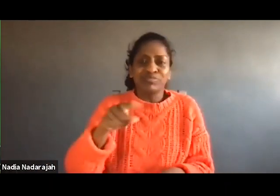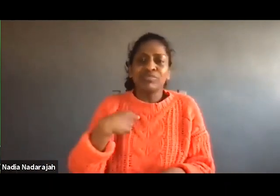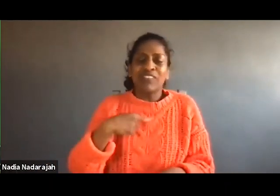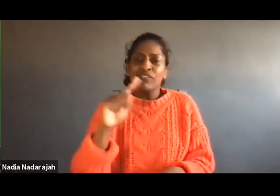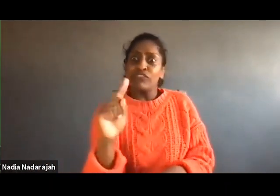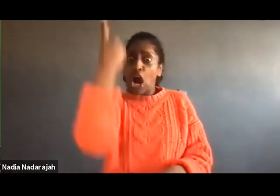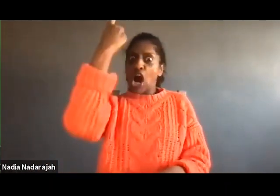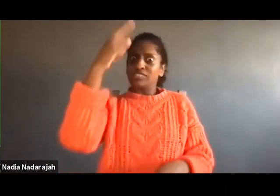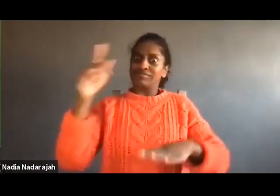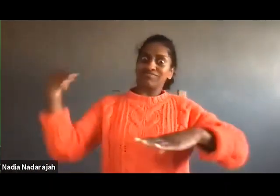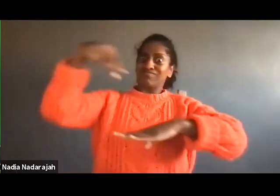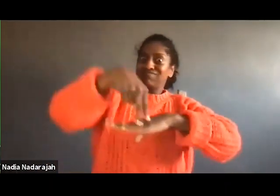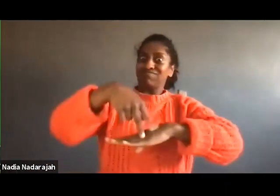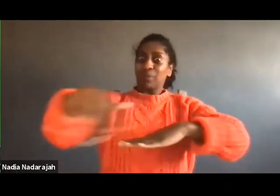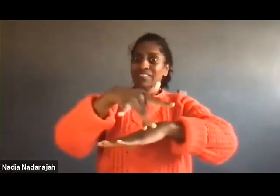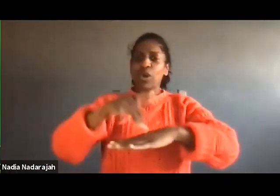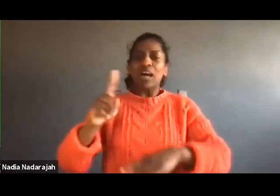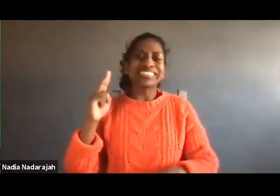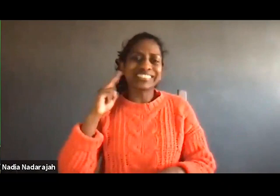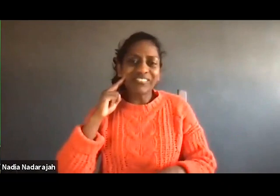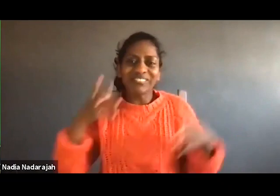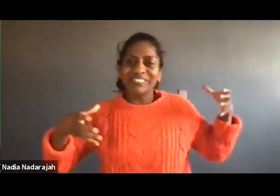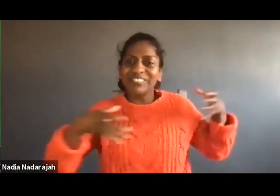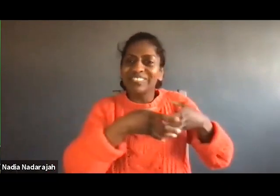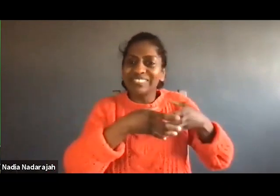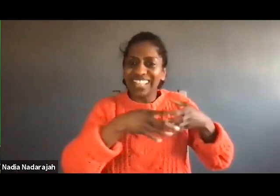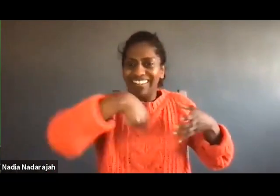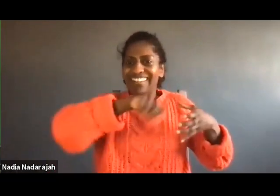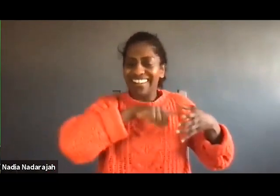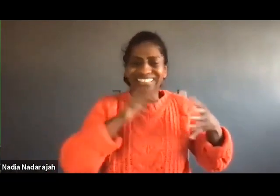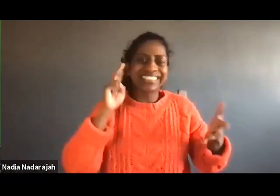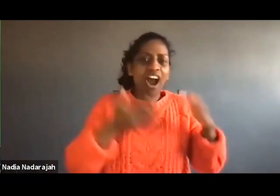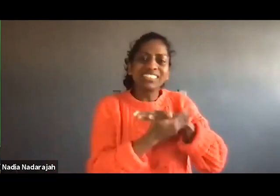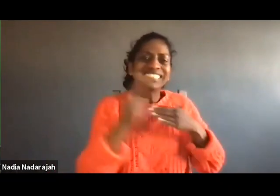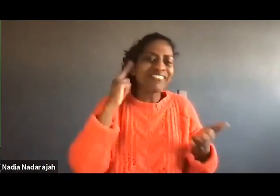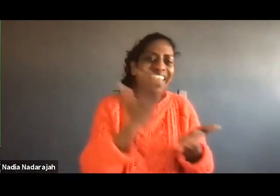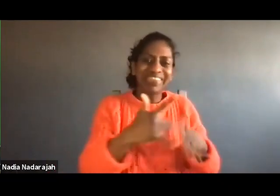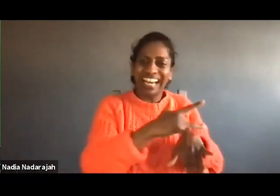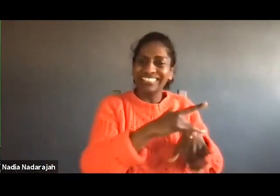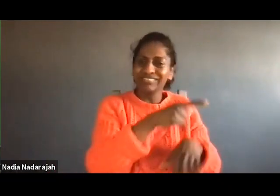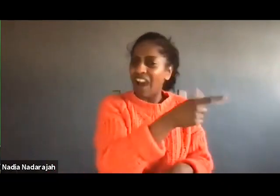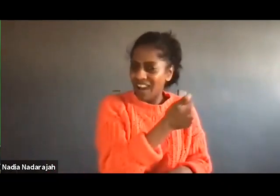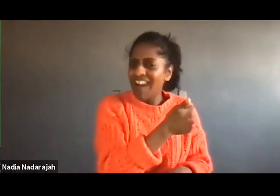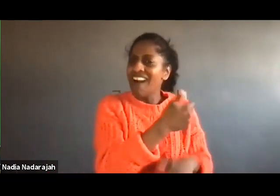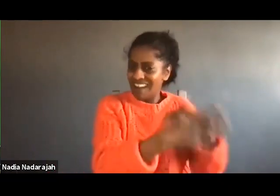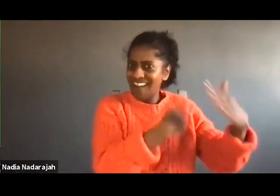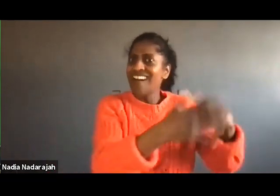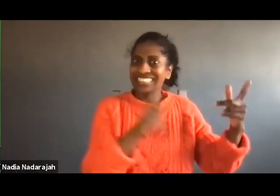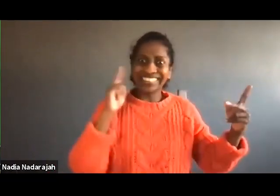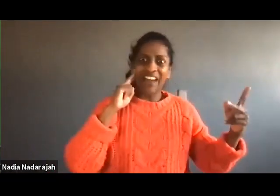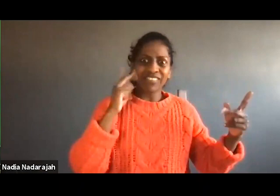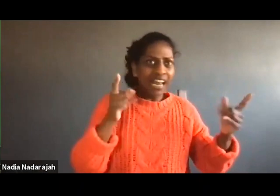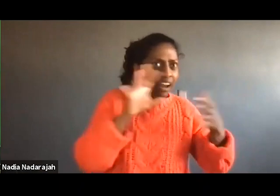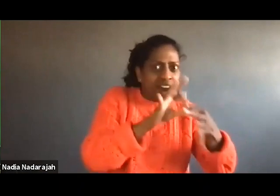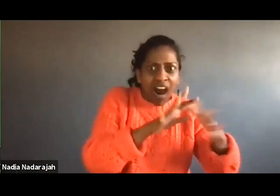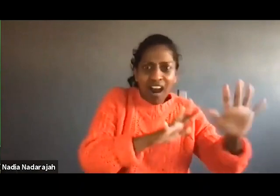You can work globally if you follow in all the world's stage. So working as a deaf actress, I've worked with